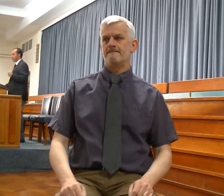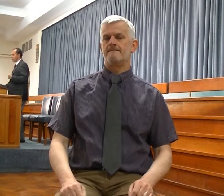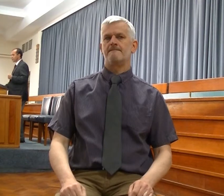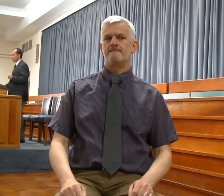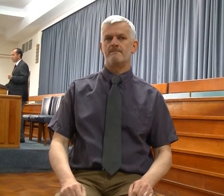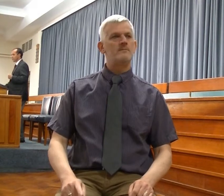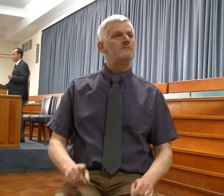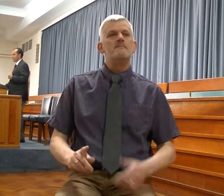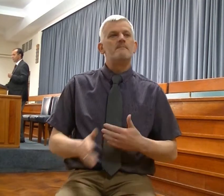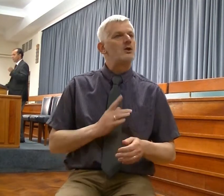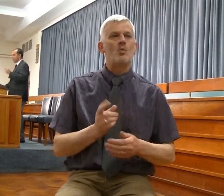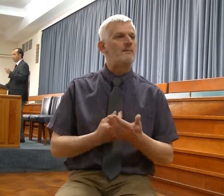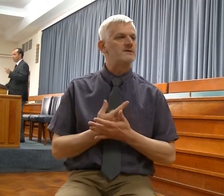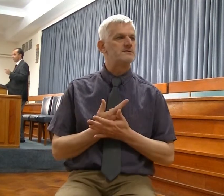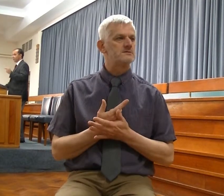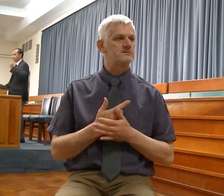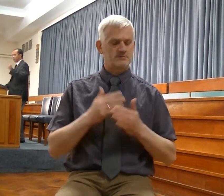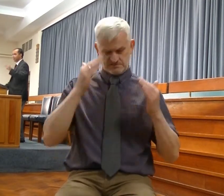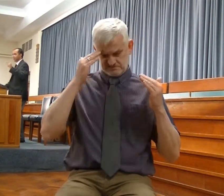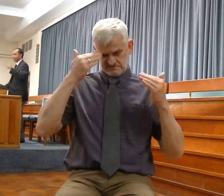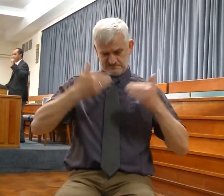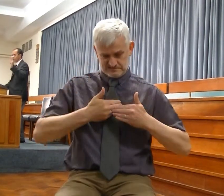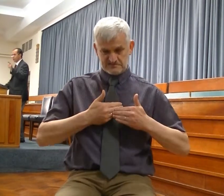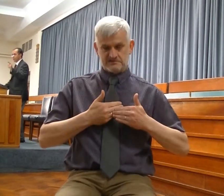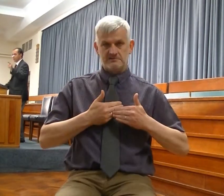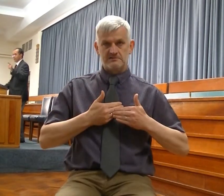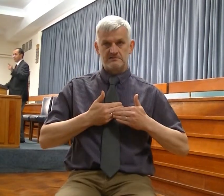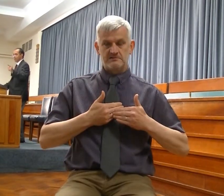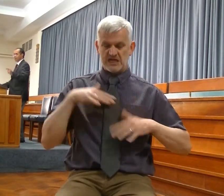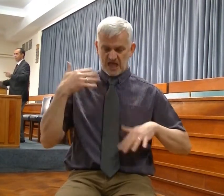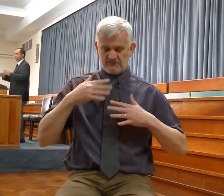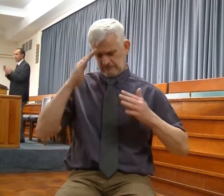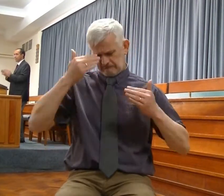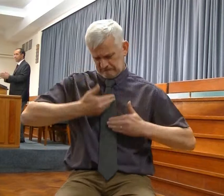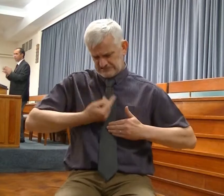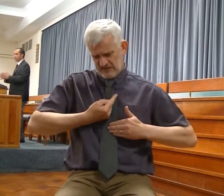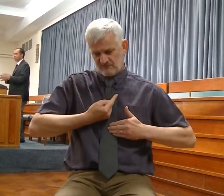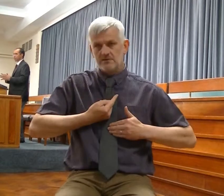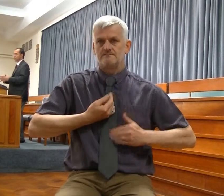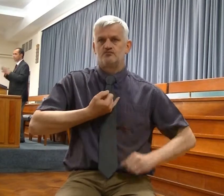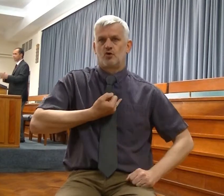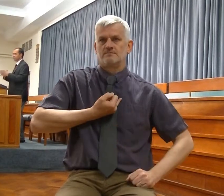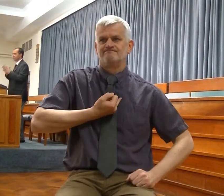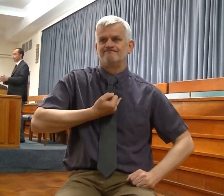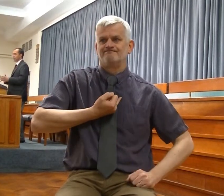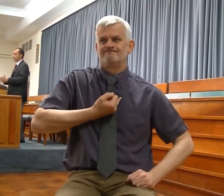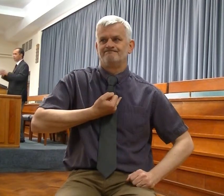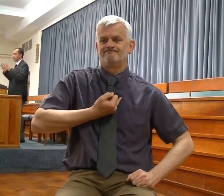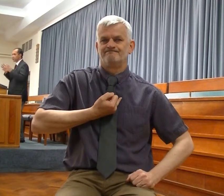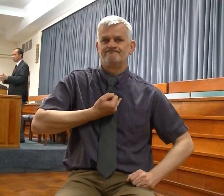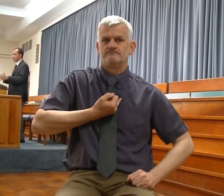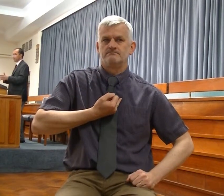we think about ourselves, more we are taking the wrong way. But whatever situation,